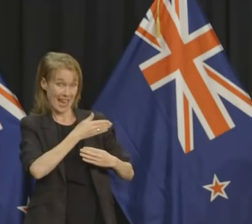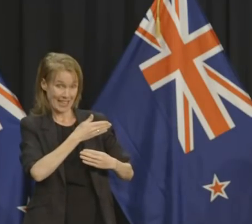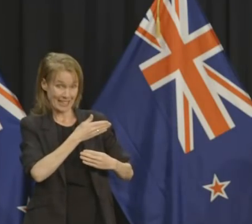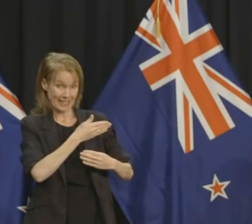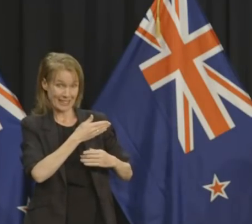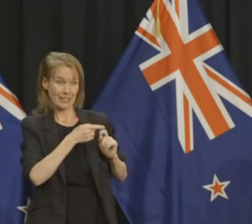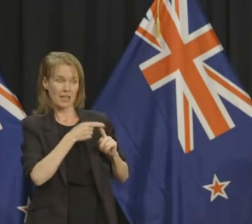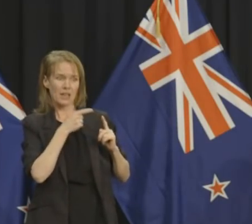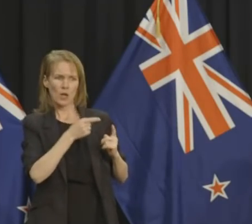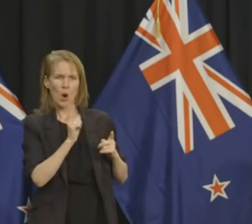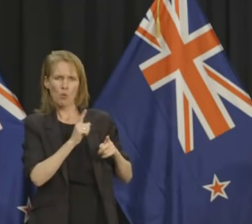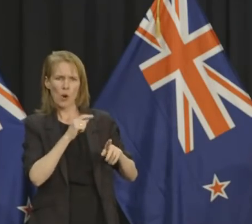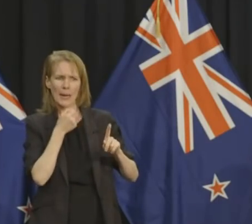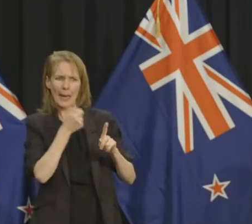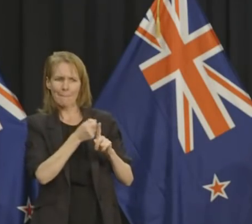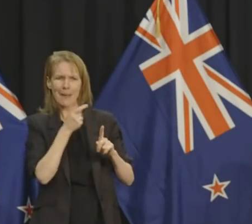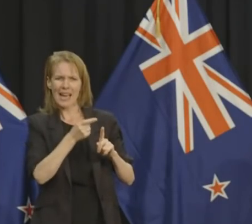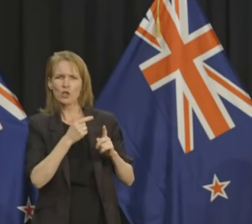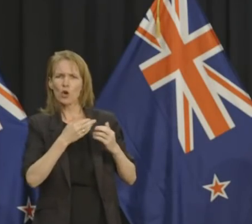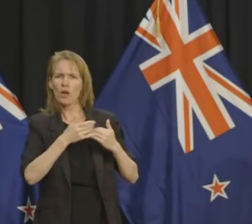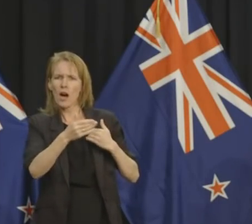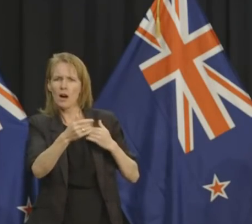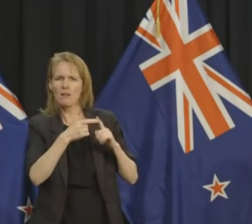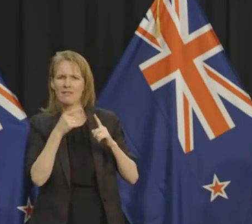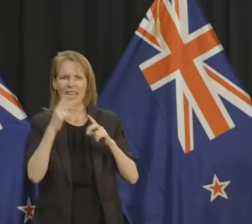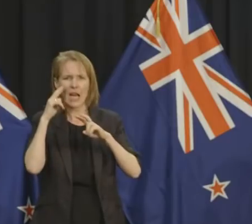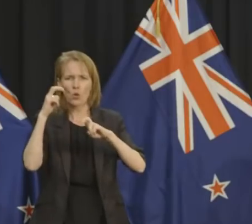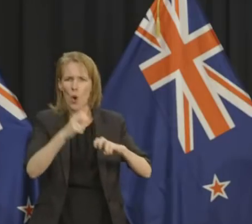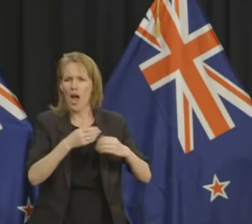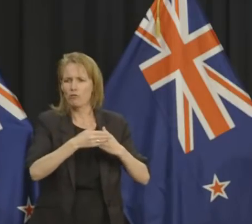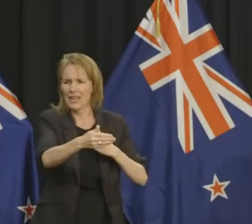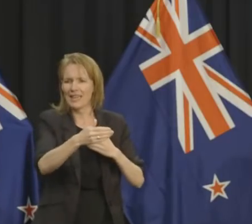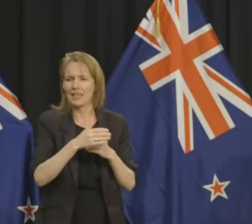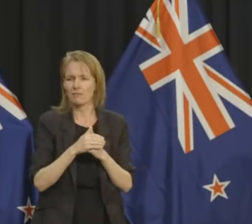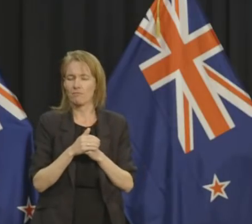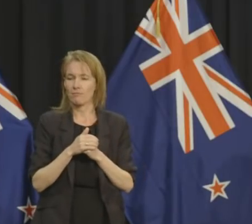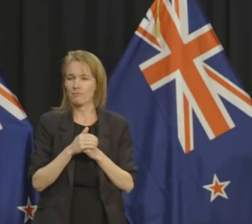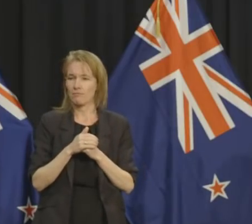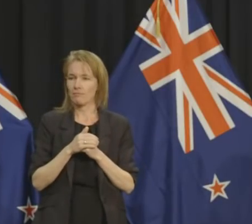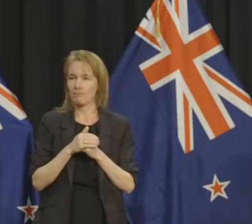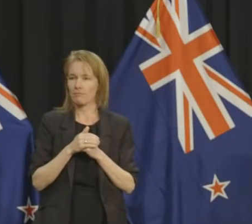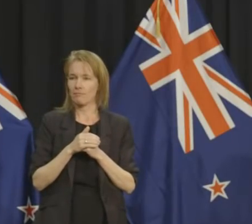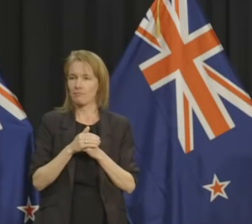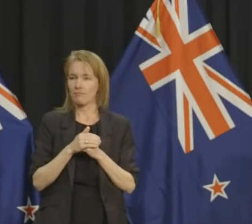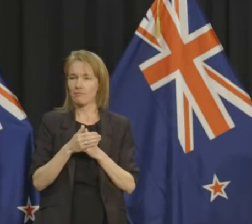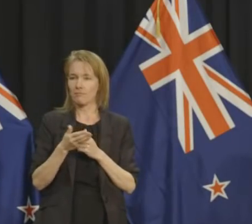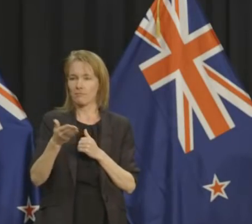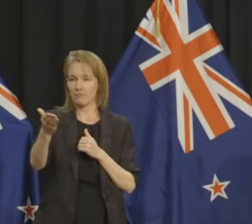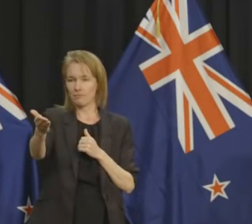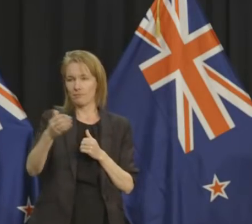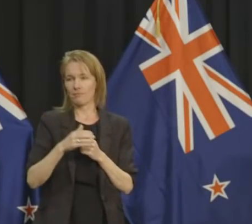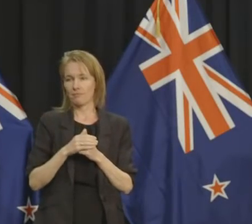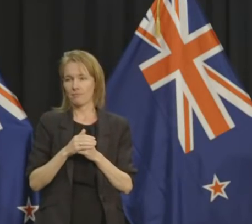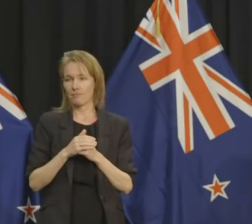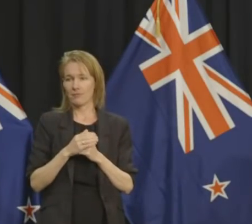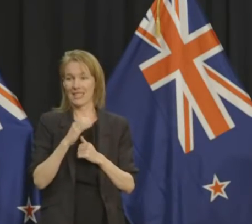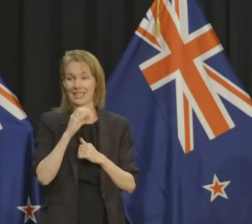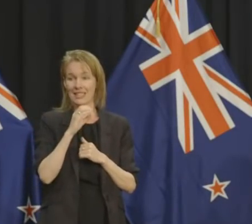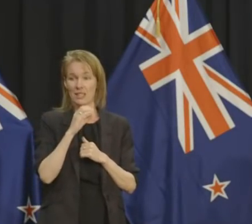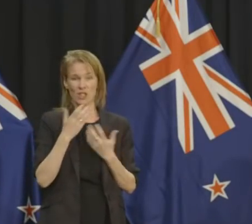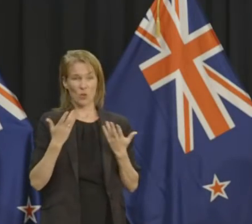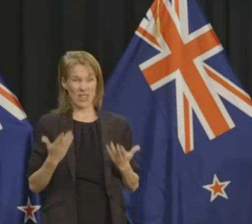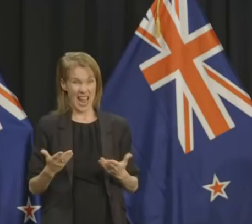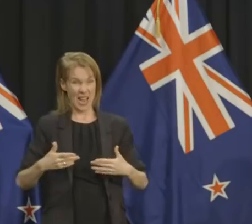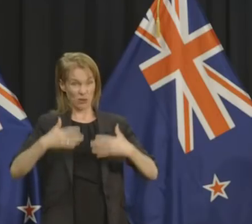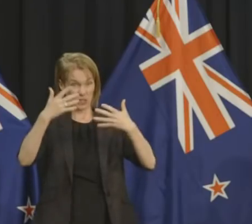Heron's inquiries? No, I haven't. Generous, 0.2% of the population uses the COVID Tracer